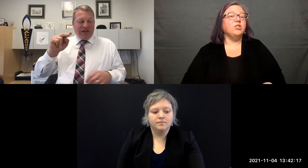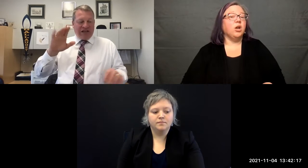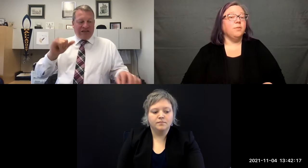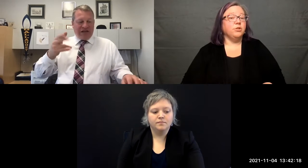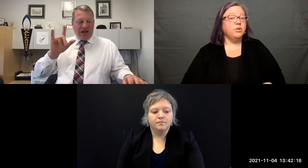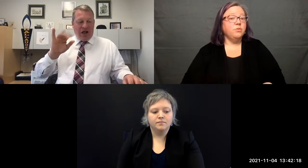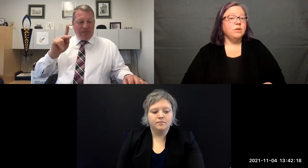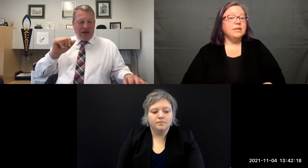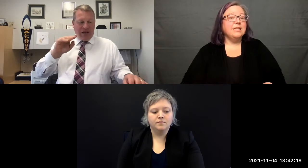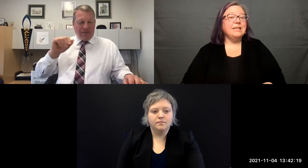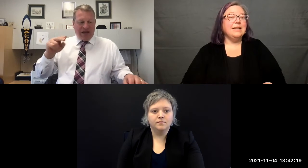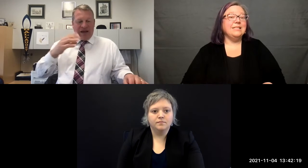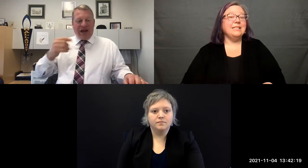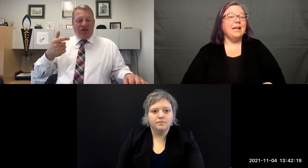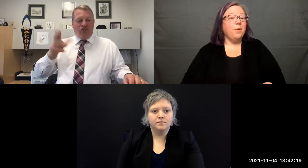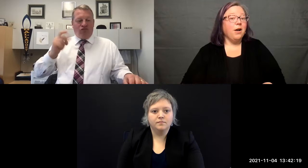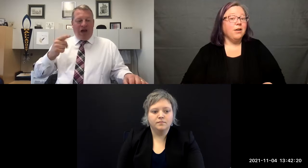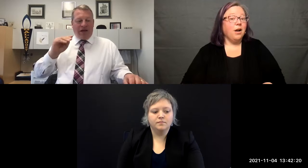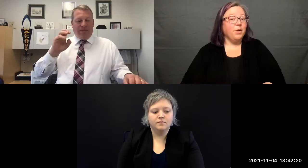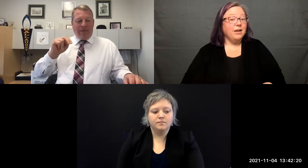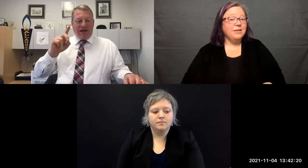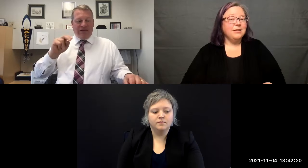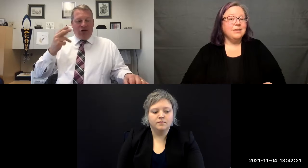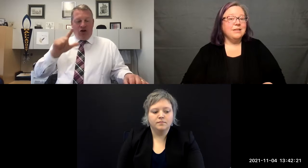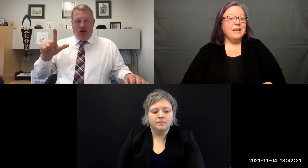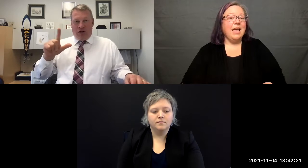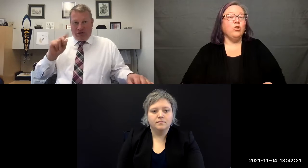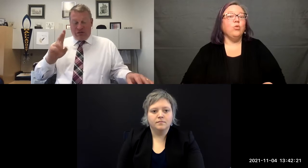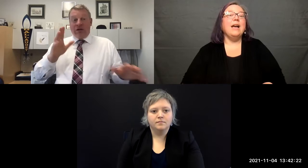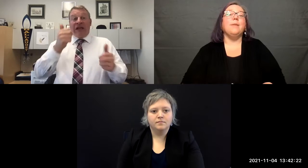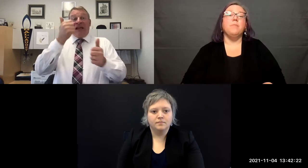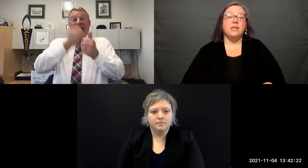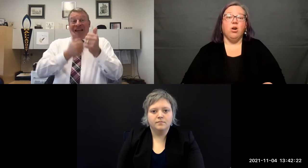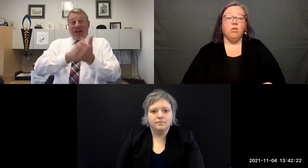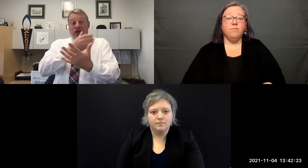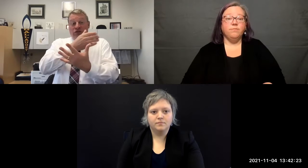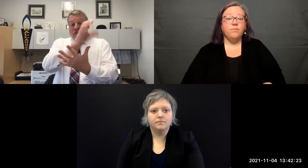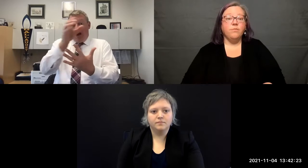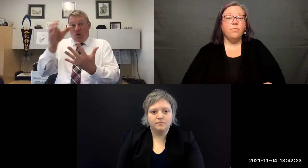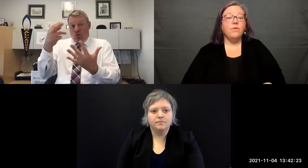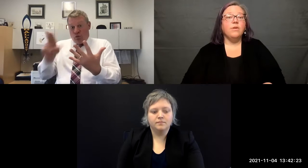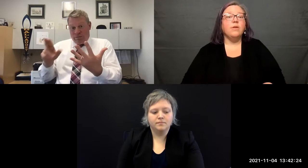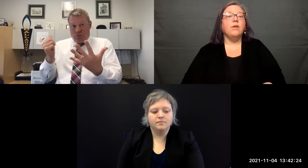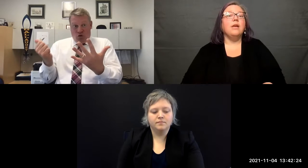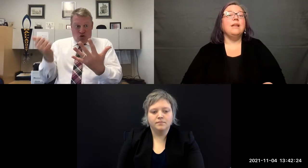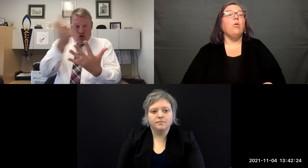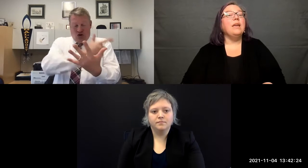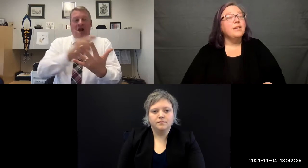Shauna Bilyeu, Nancy Leibach Amon, and Greg Mendenhall. Now, each of